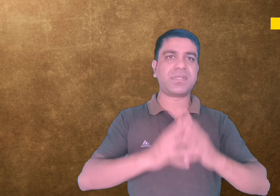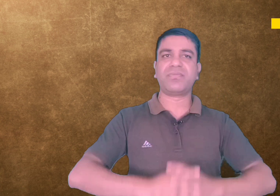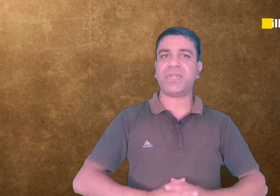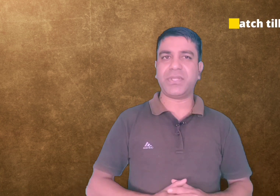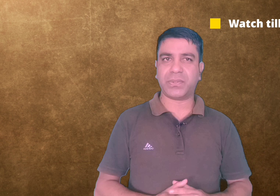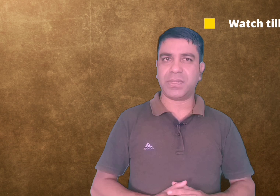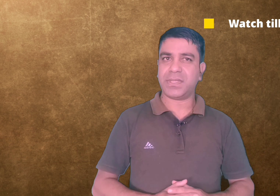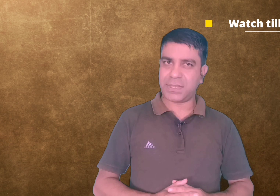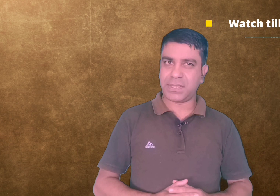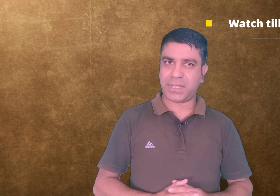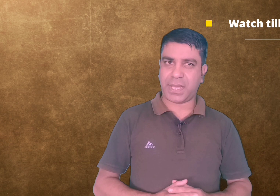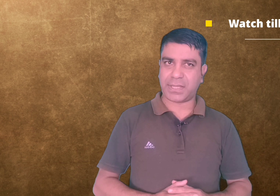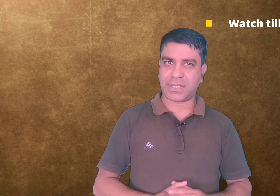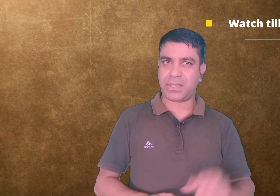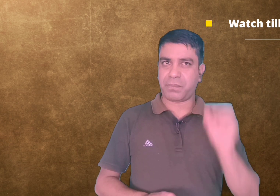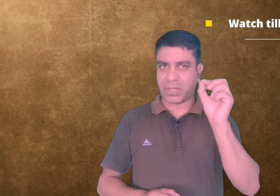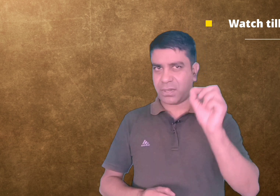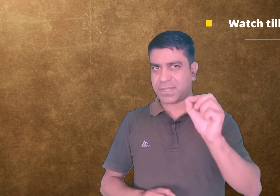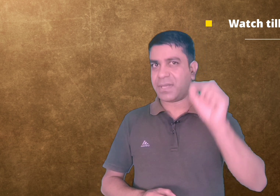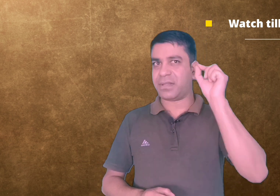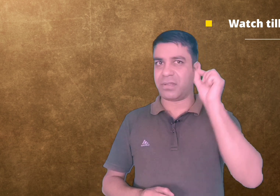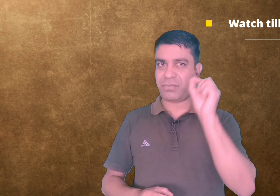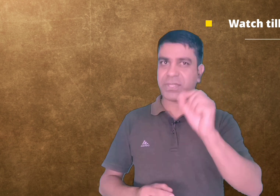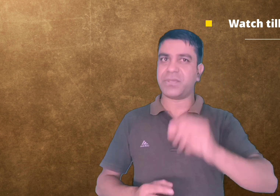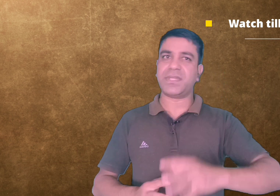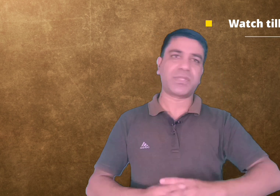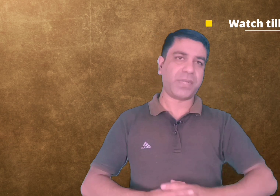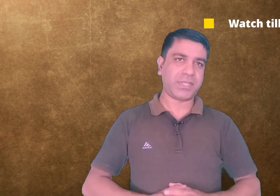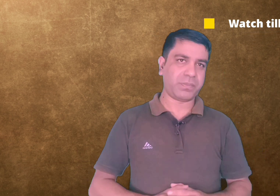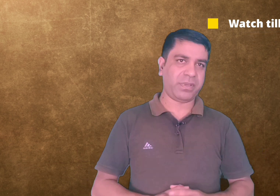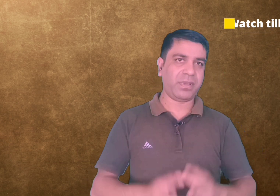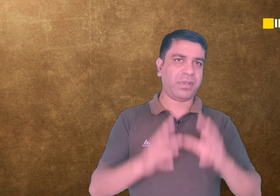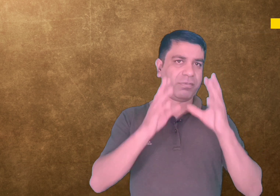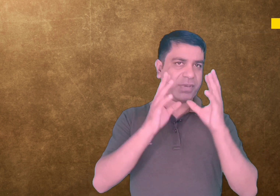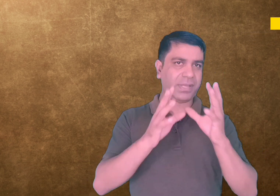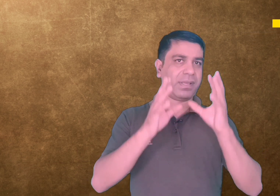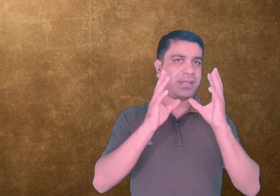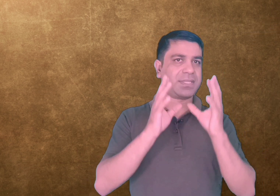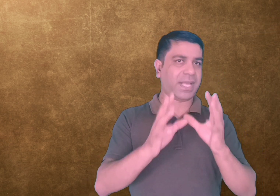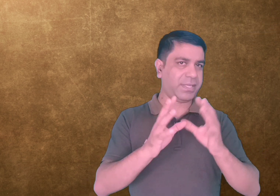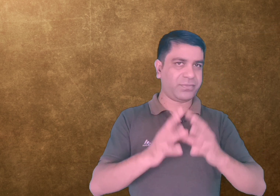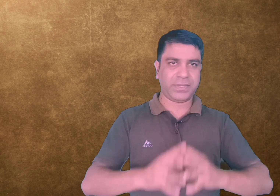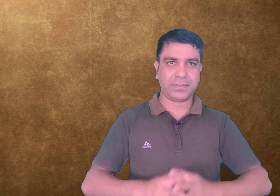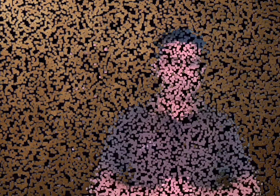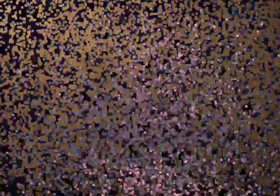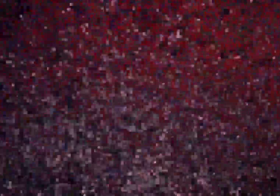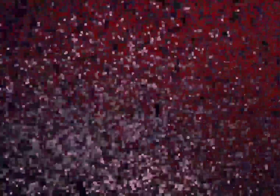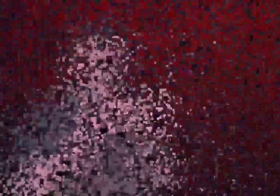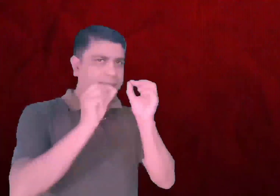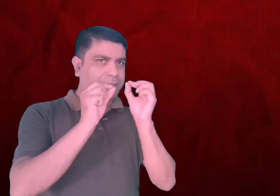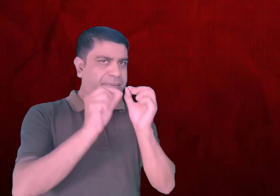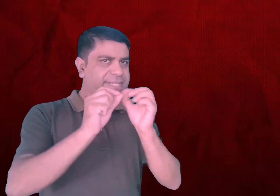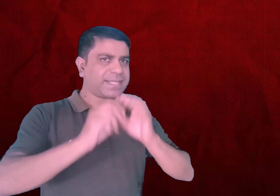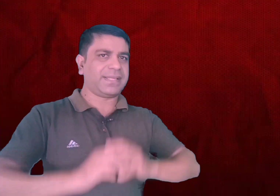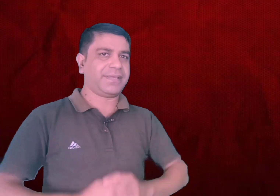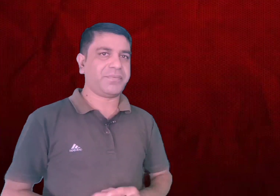this video till the end because the video is going to be very insightful. Basically, we